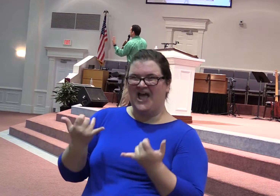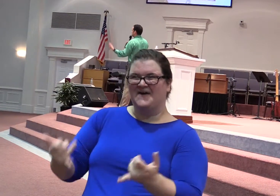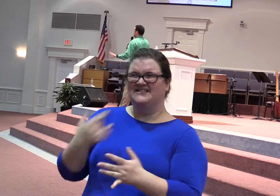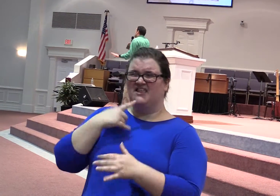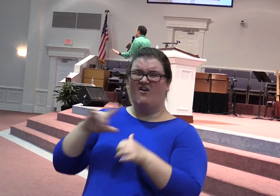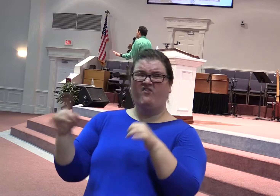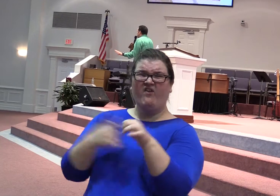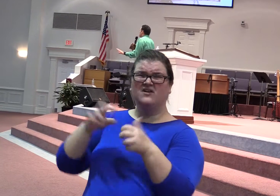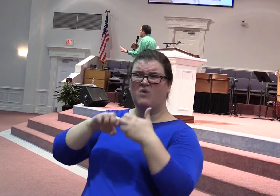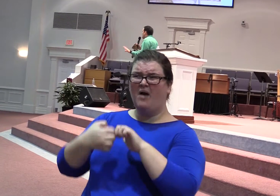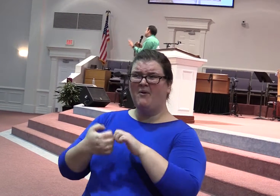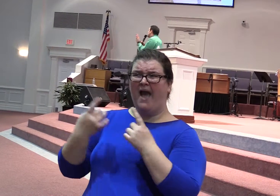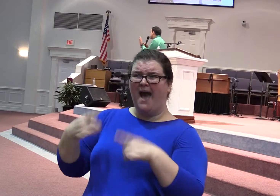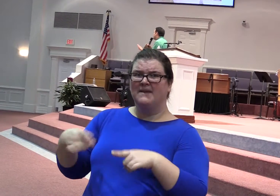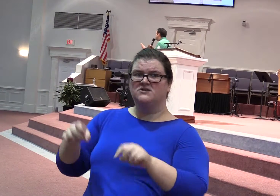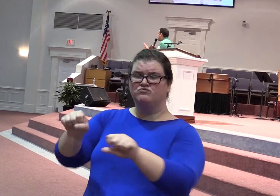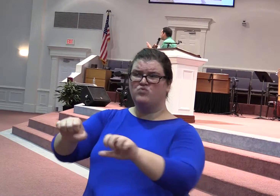up.